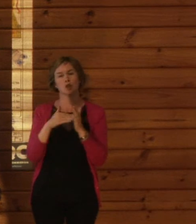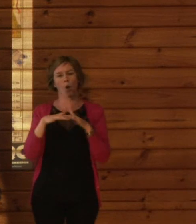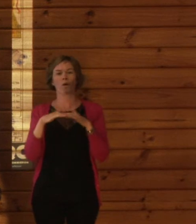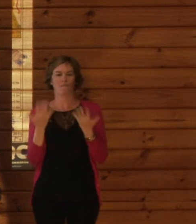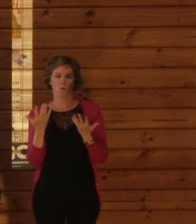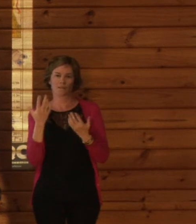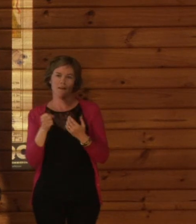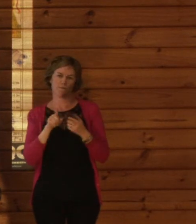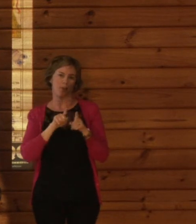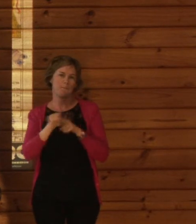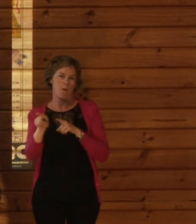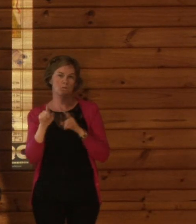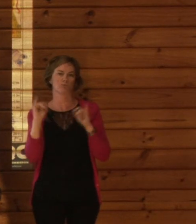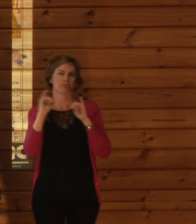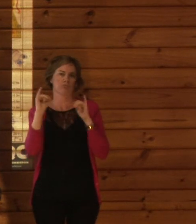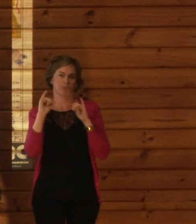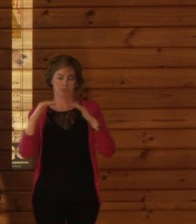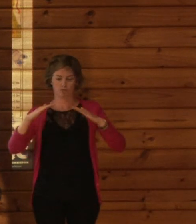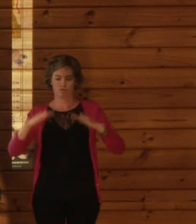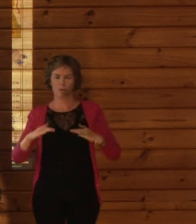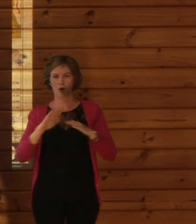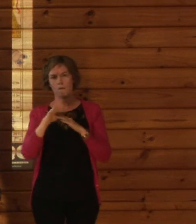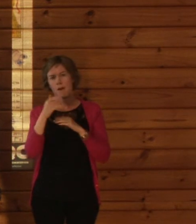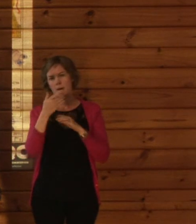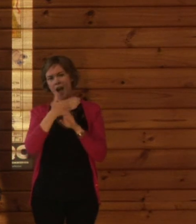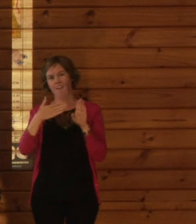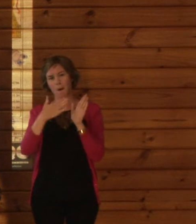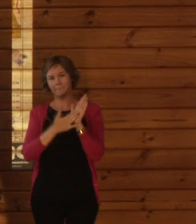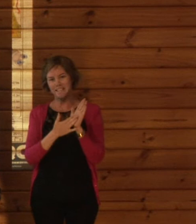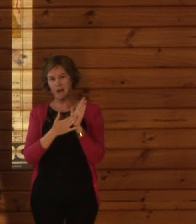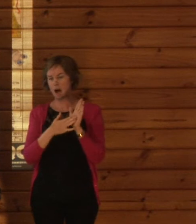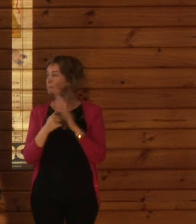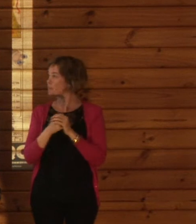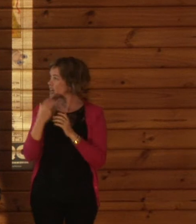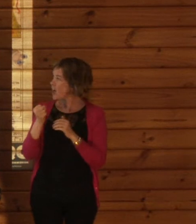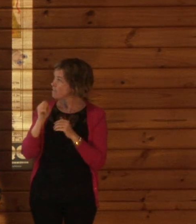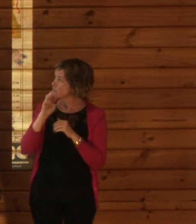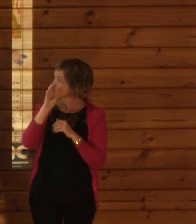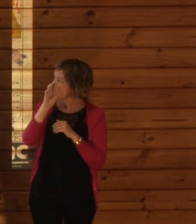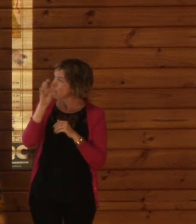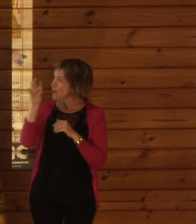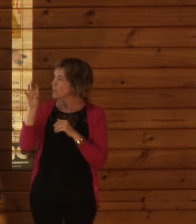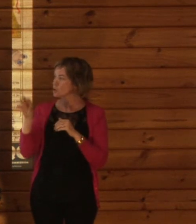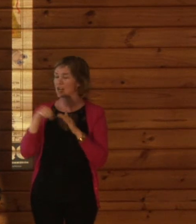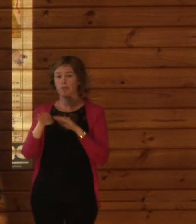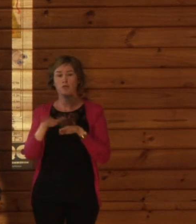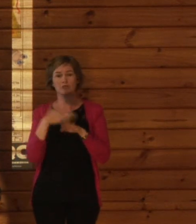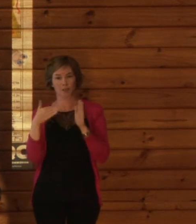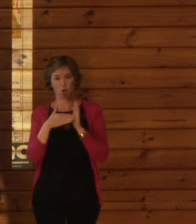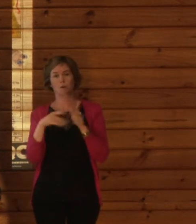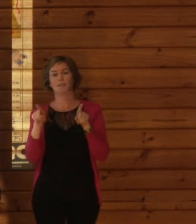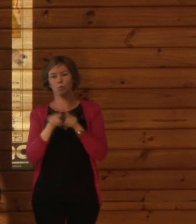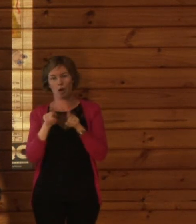metre. Obviously, there are patches around in green zone that have had quite a lot of settlement as well. And those are the areas we look at particularly carefully to make